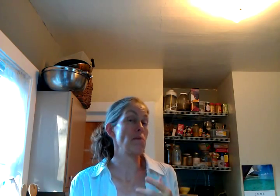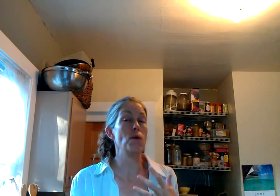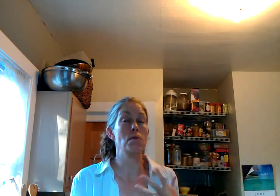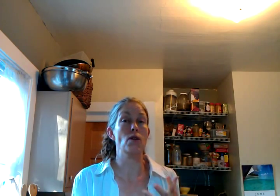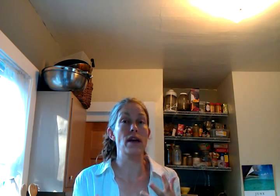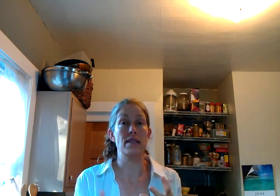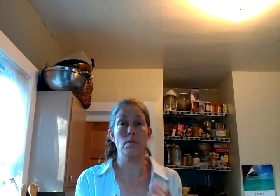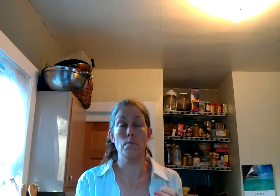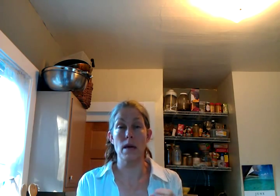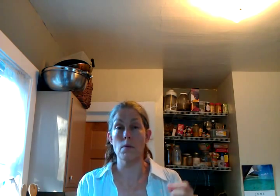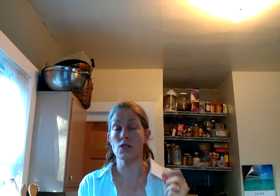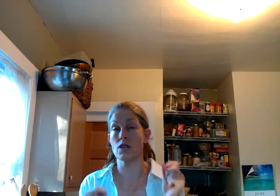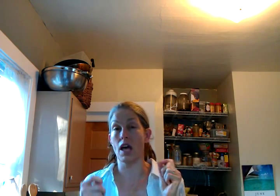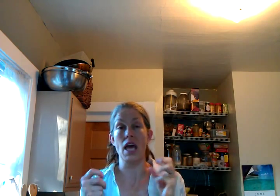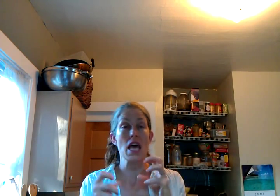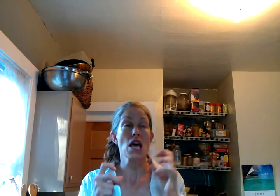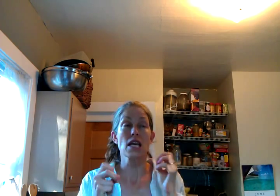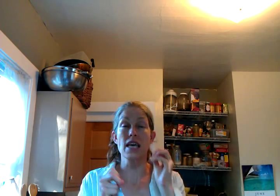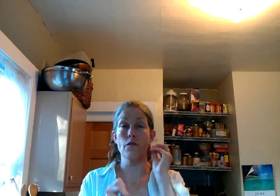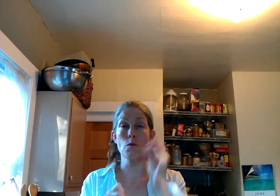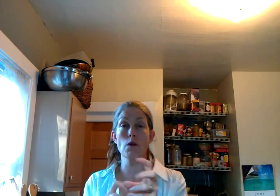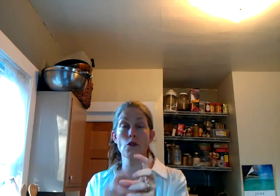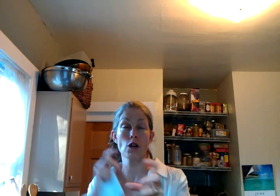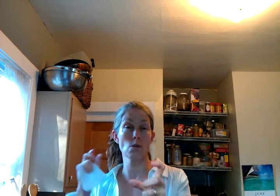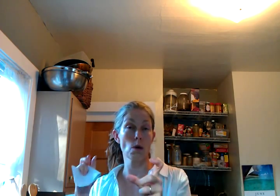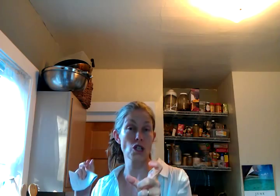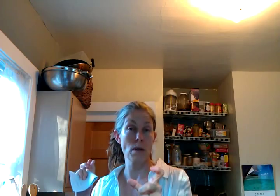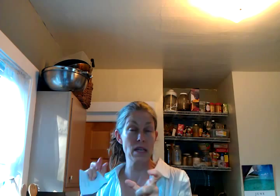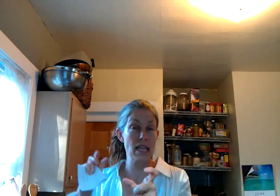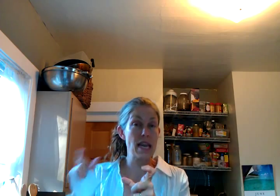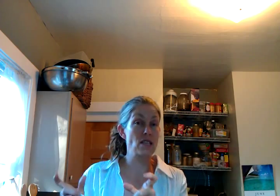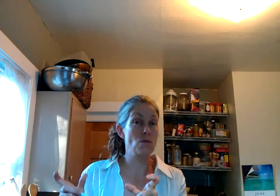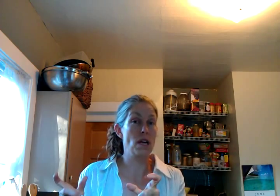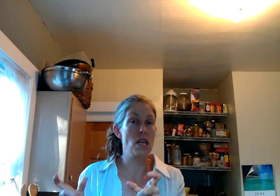would have been great to be able to get from one workshop to the next one